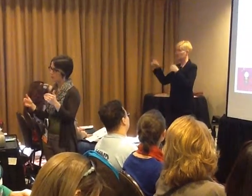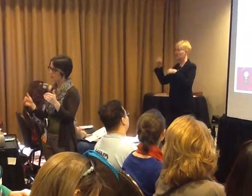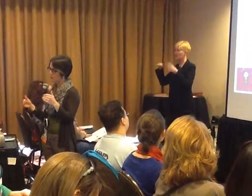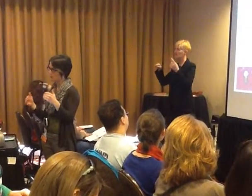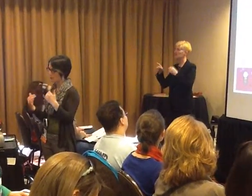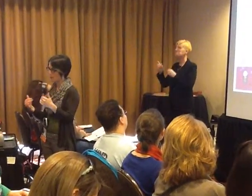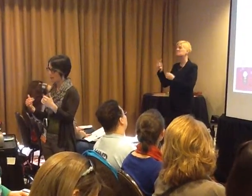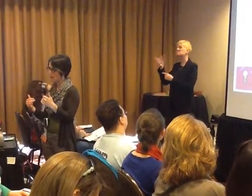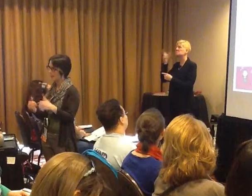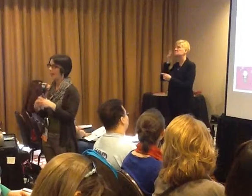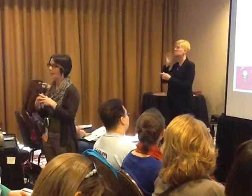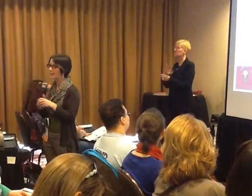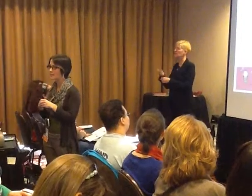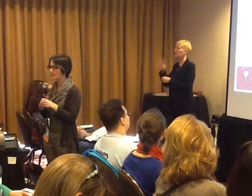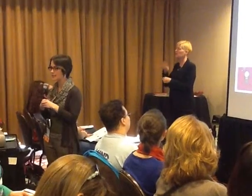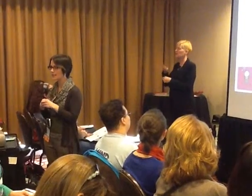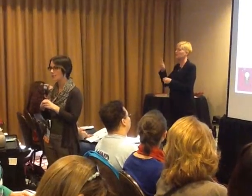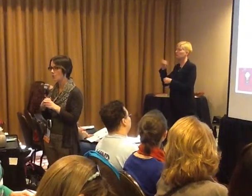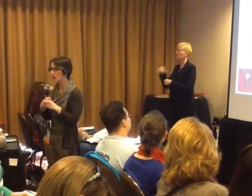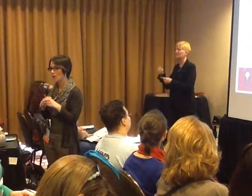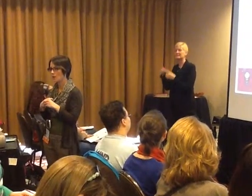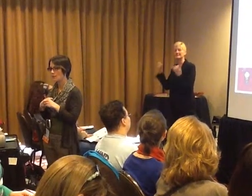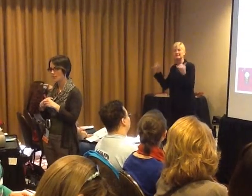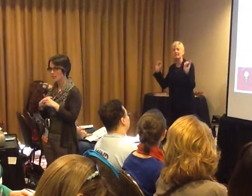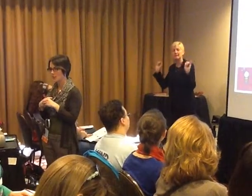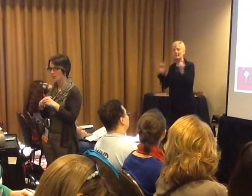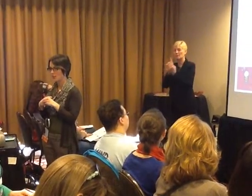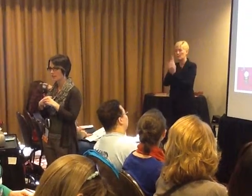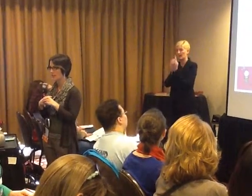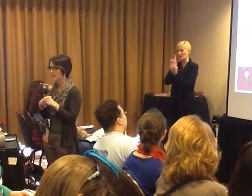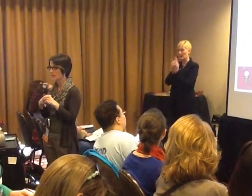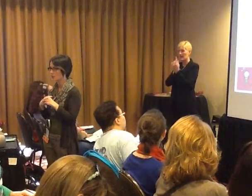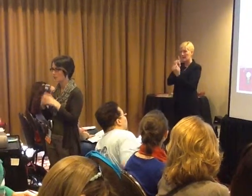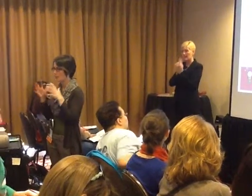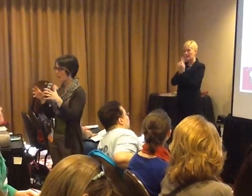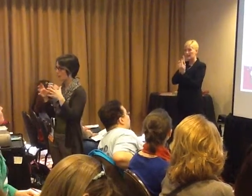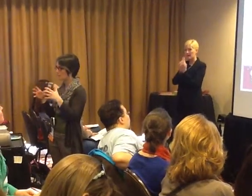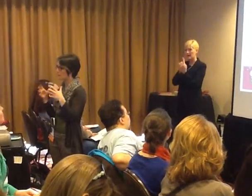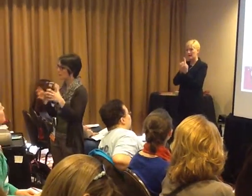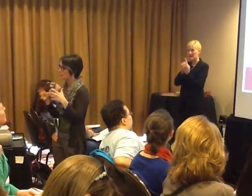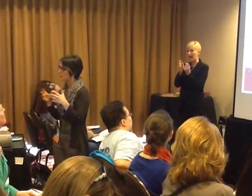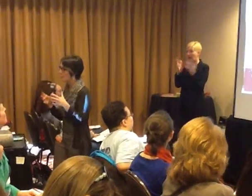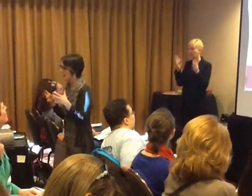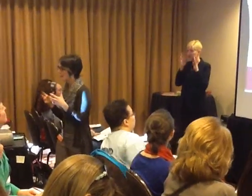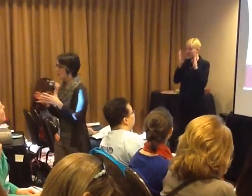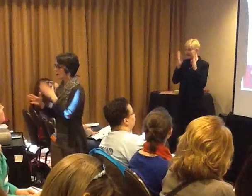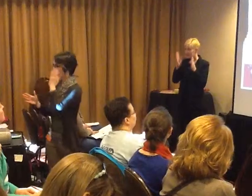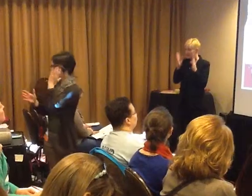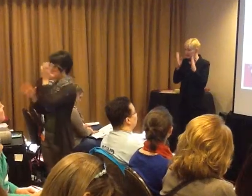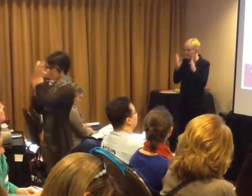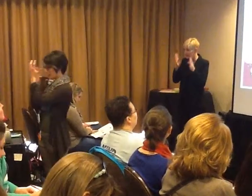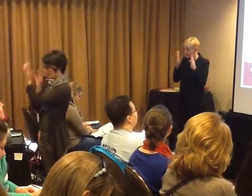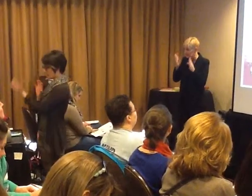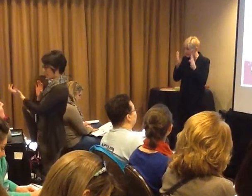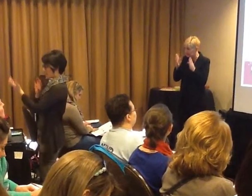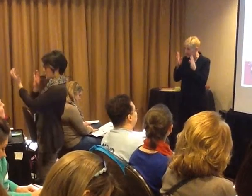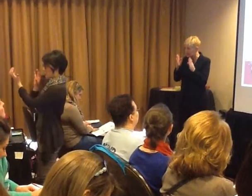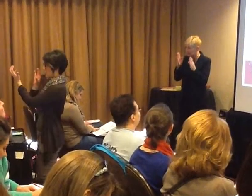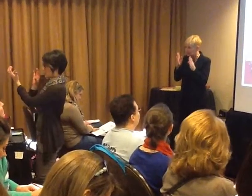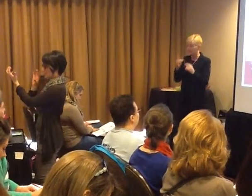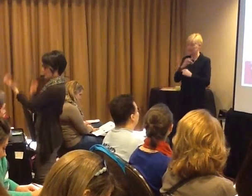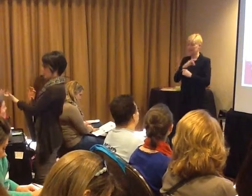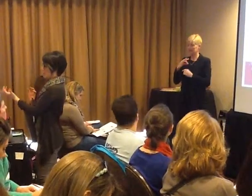about 44%, and even still in a one-on-one situation, the amount of attention that you had, like a